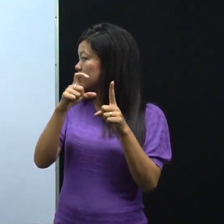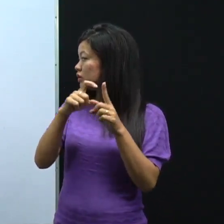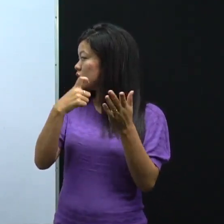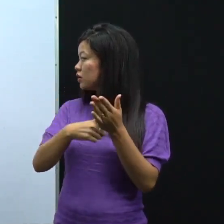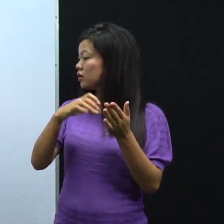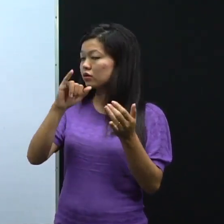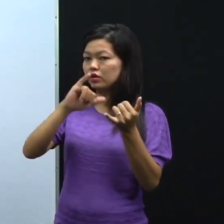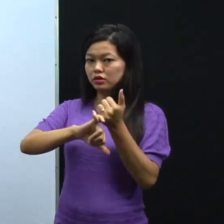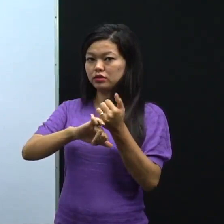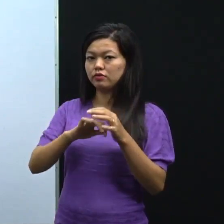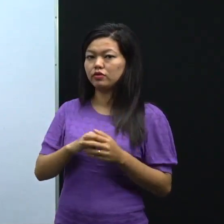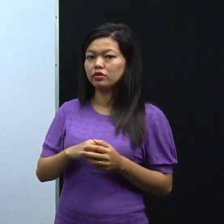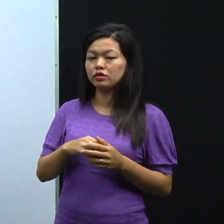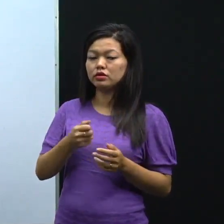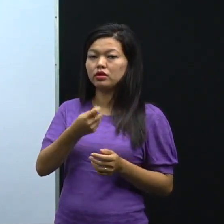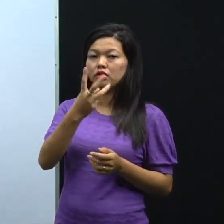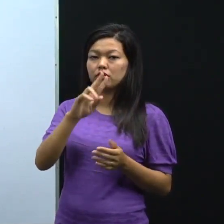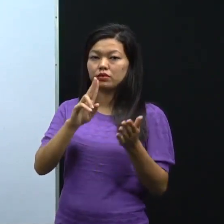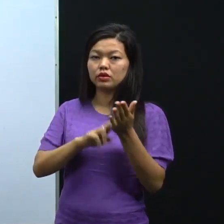Avogadro's number.